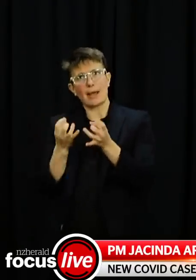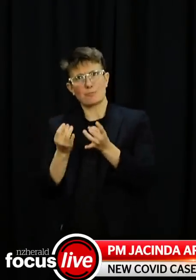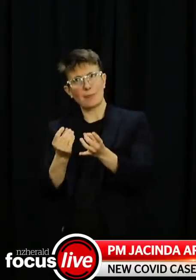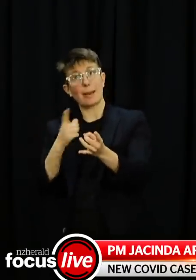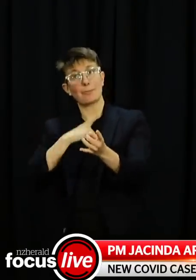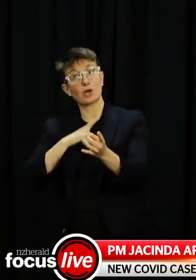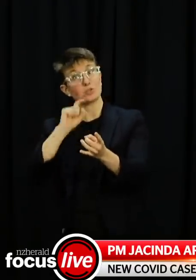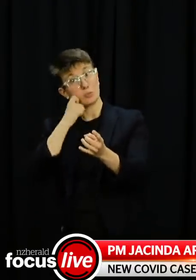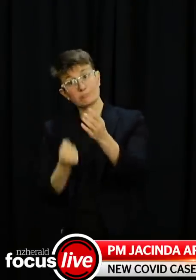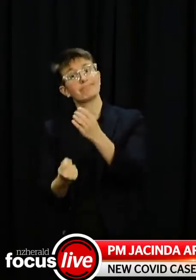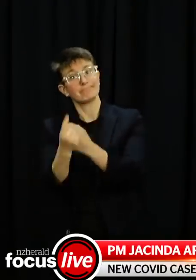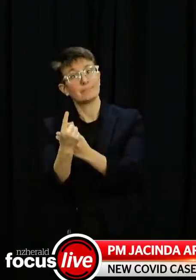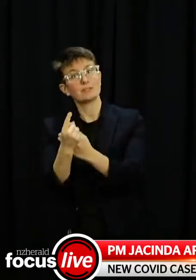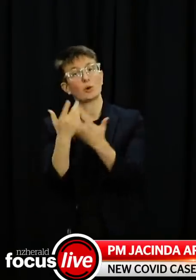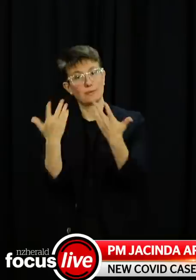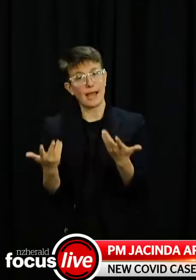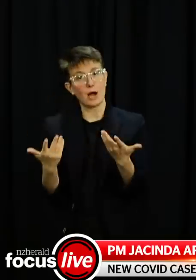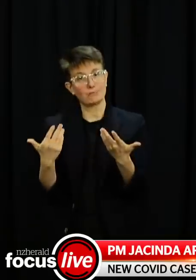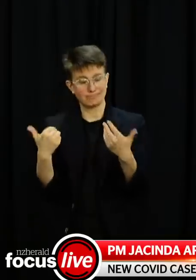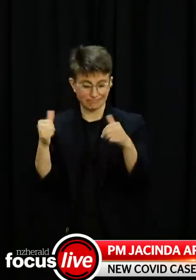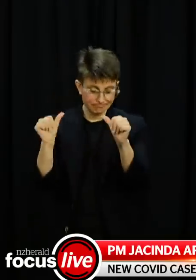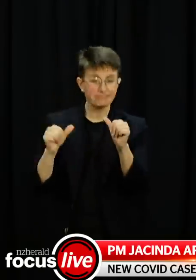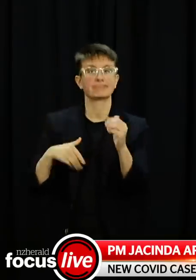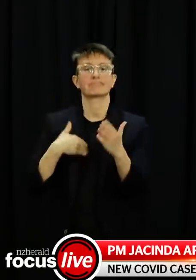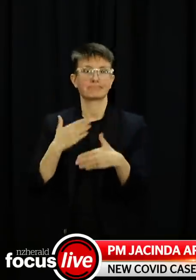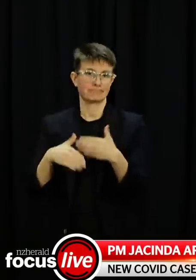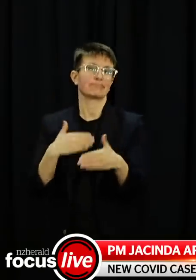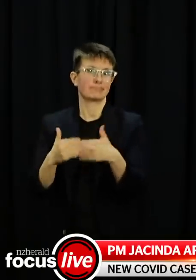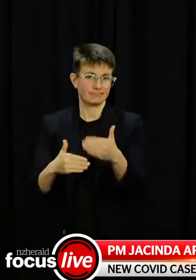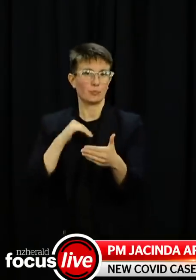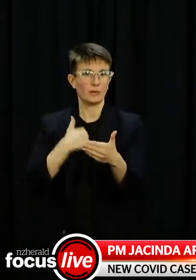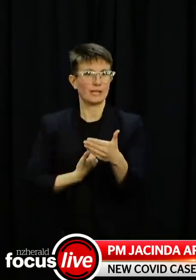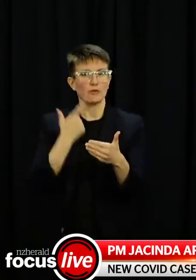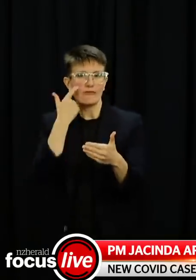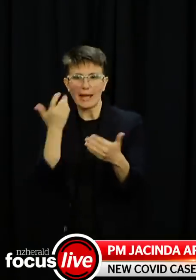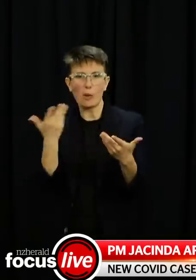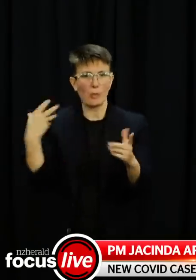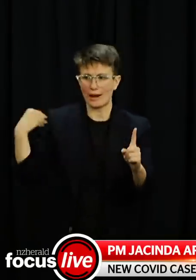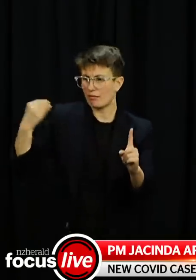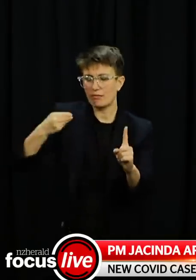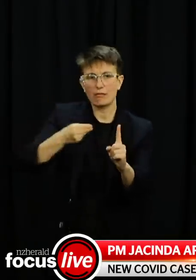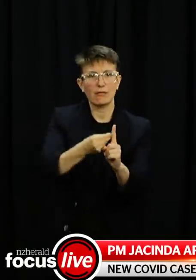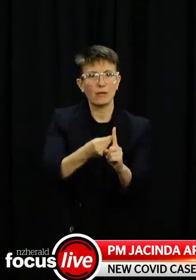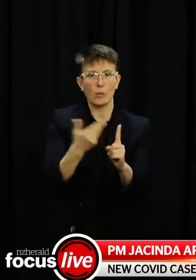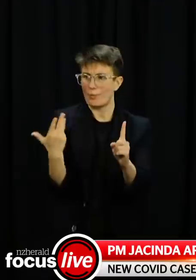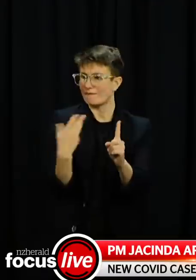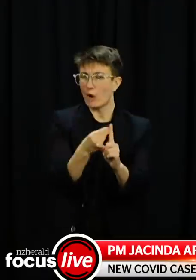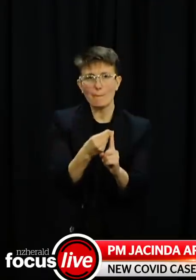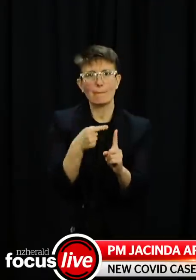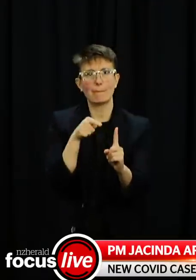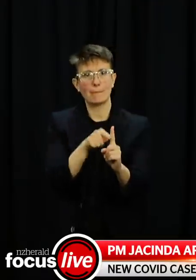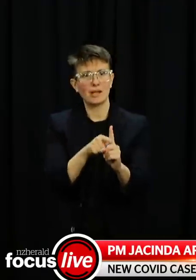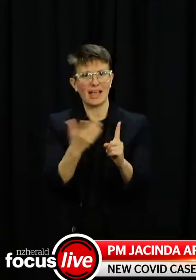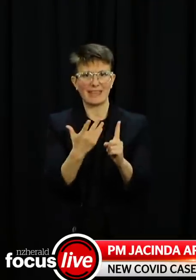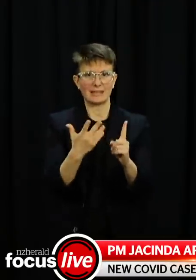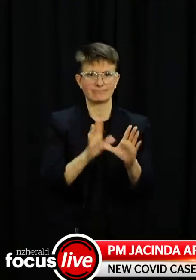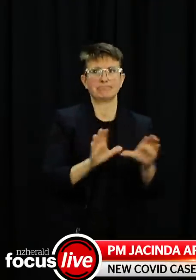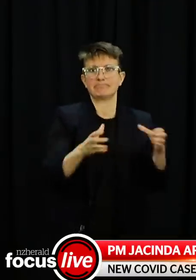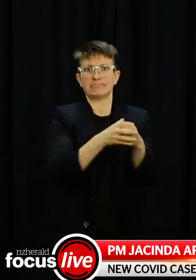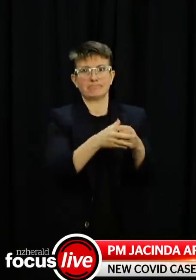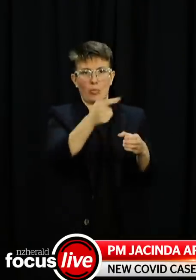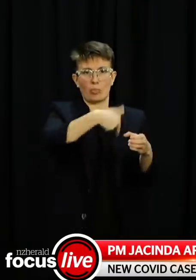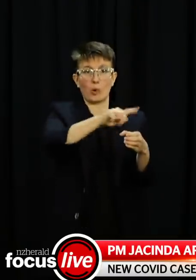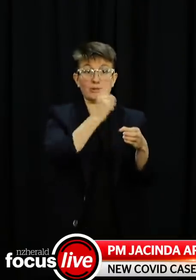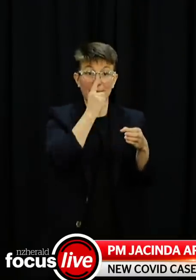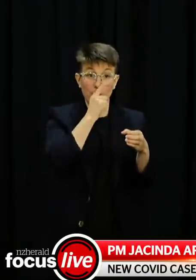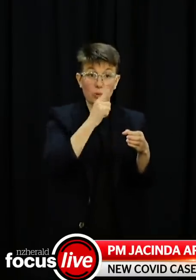also find out the extent of the outbreak, ring fence it, and get on top of it quickly. As I said earlier, we've done this before, we can do it